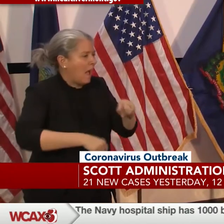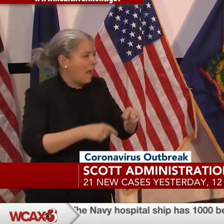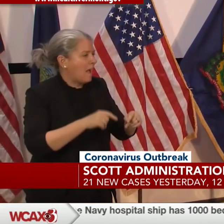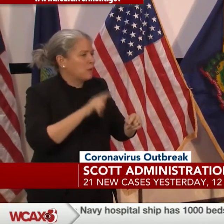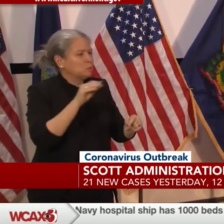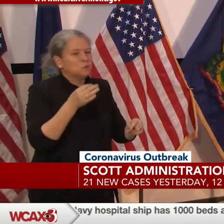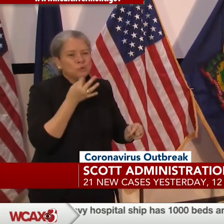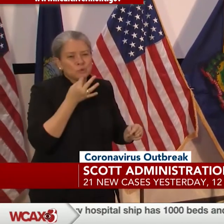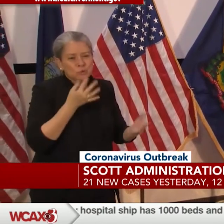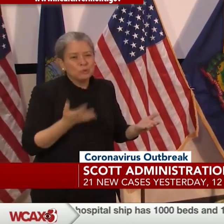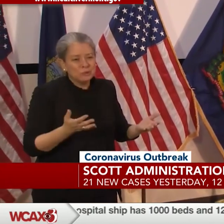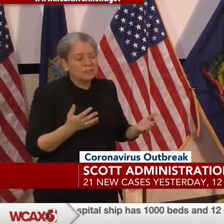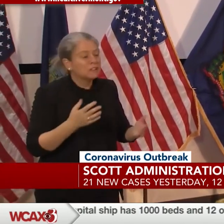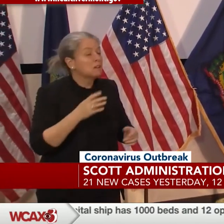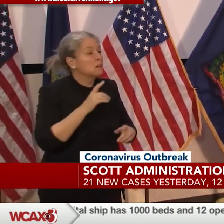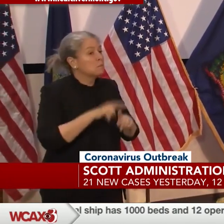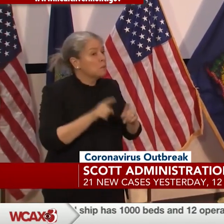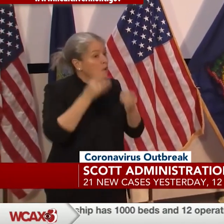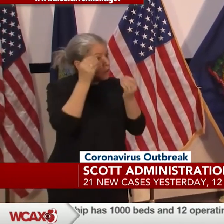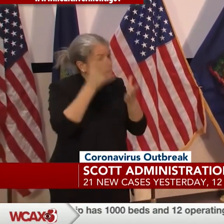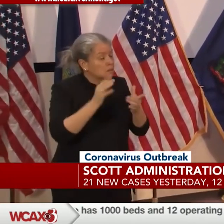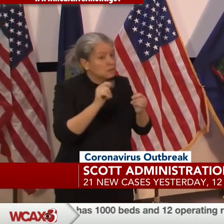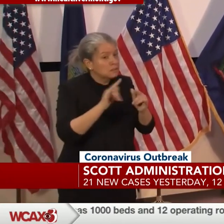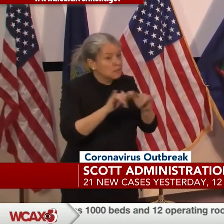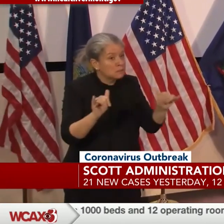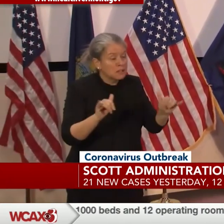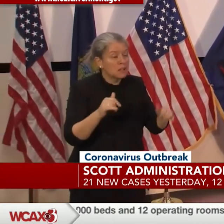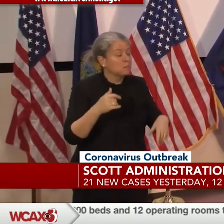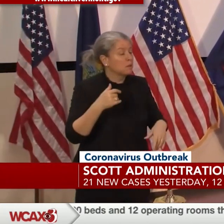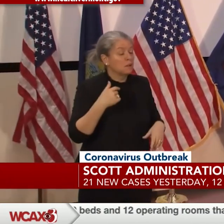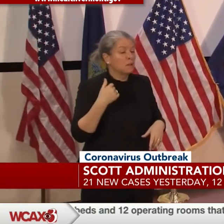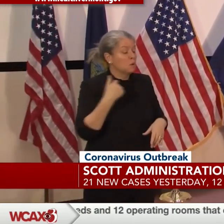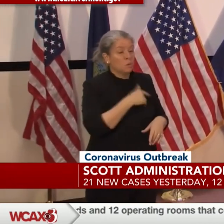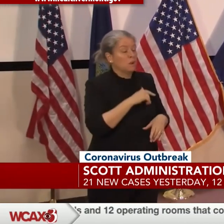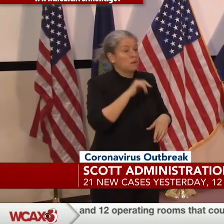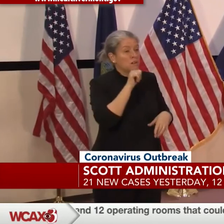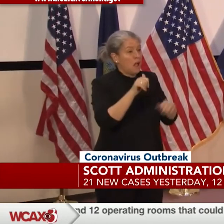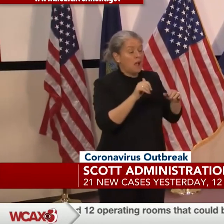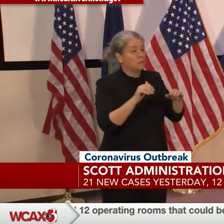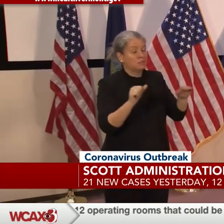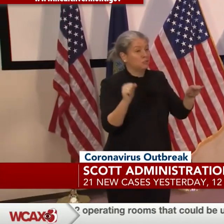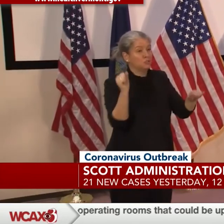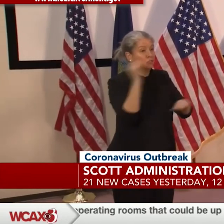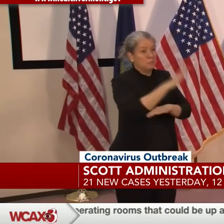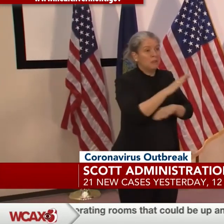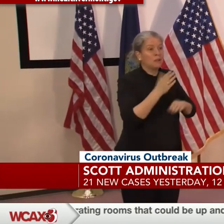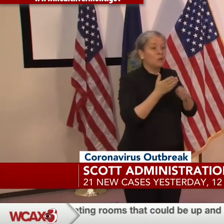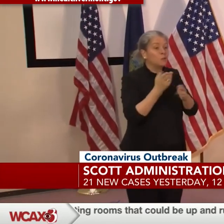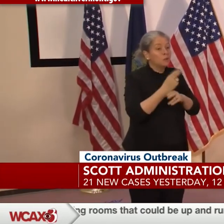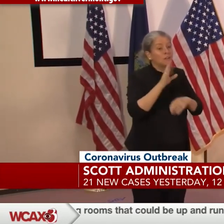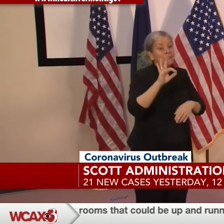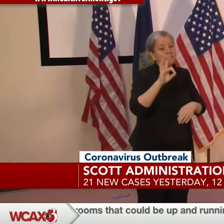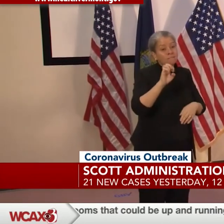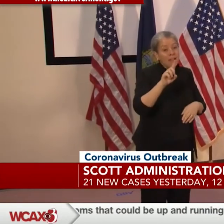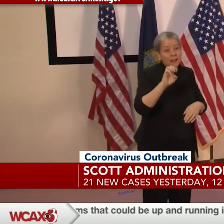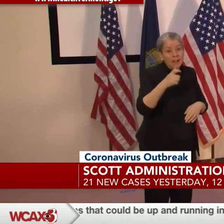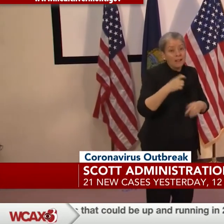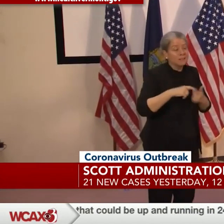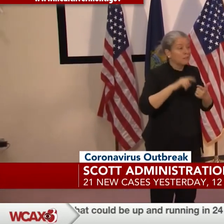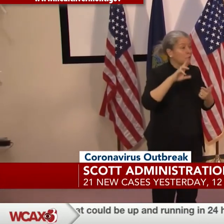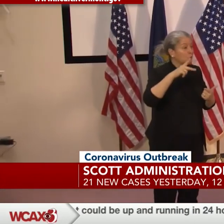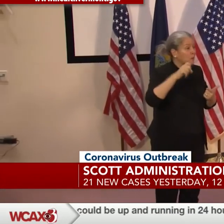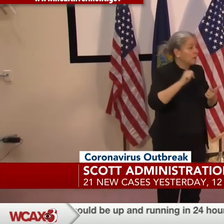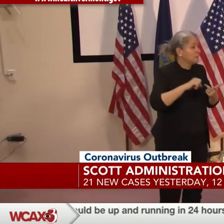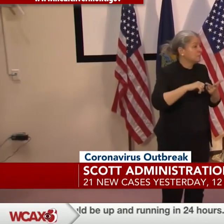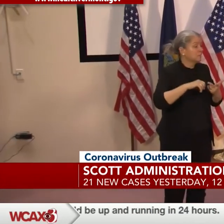in terms of Mayo, we are not waiting. We're not shipping it by UPS or FedEx or U.S.